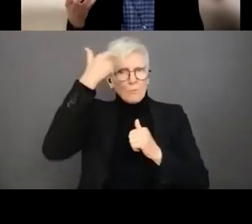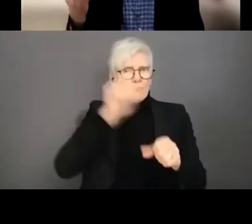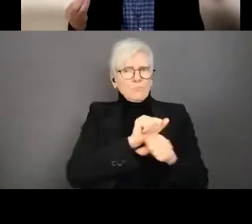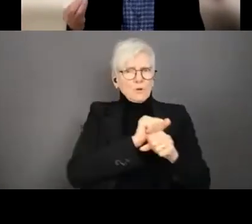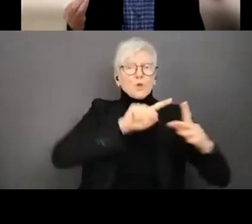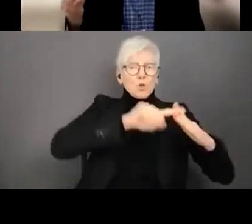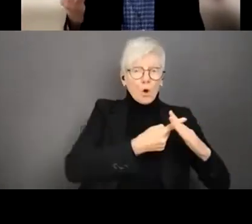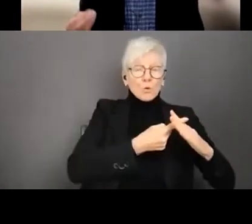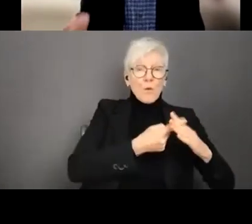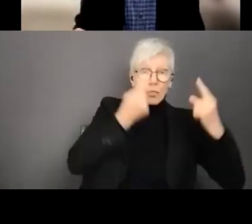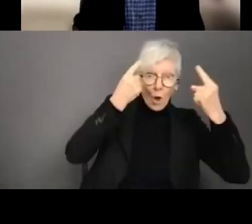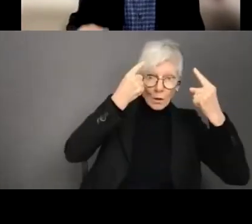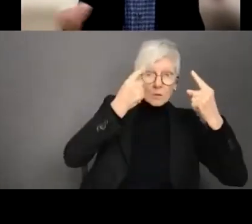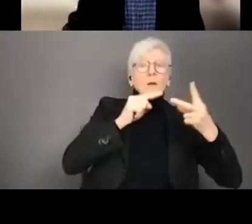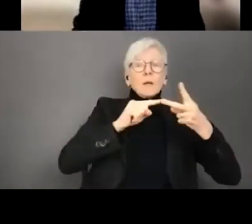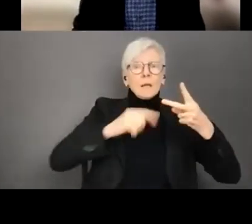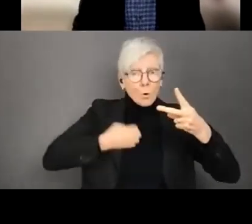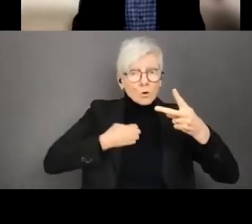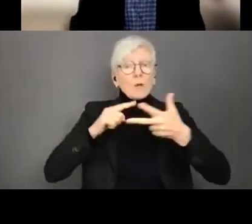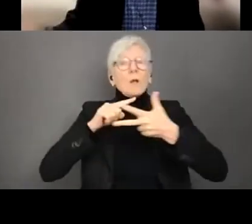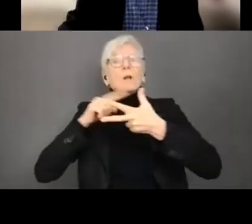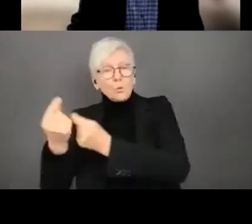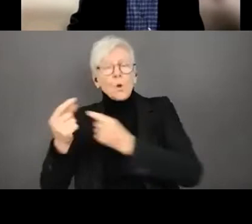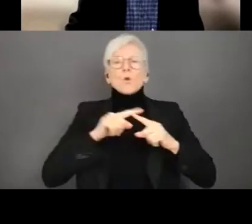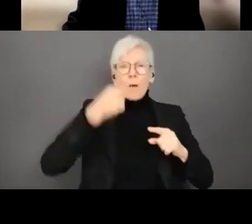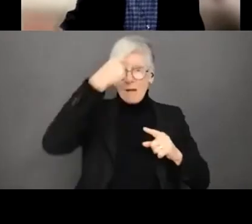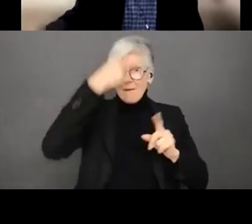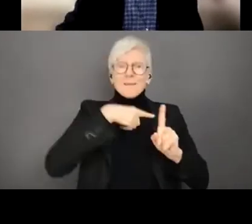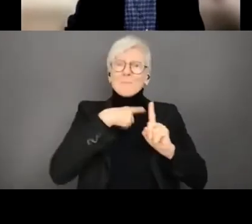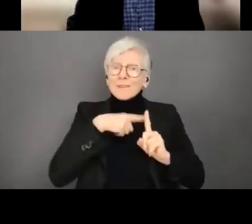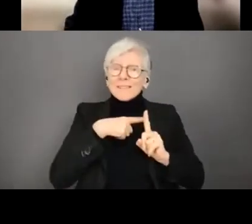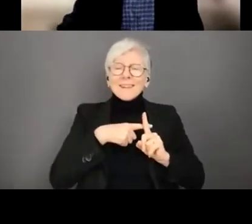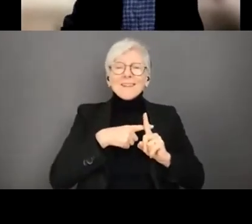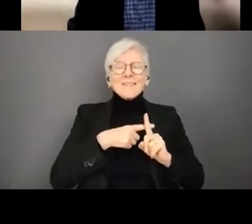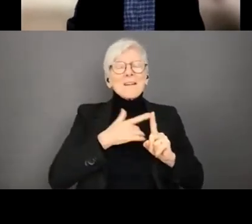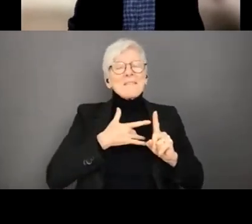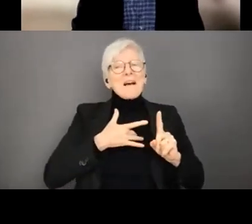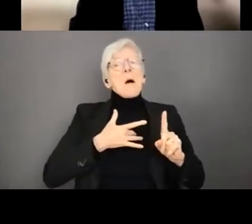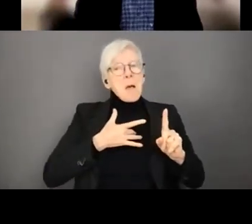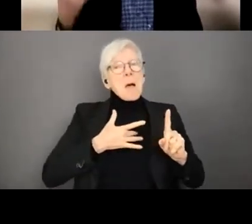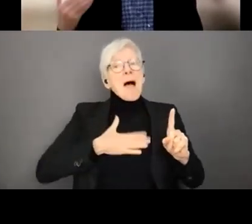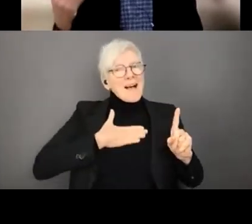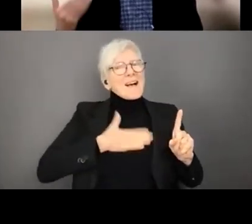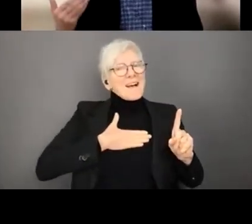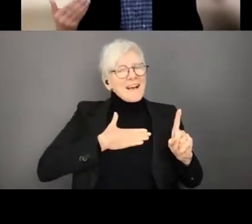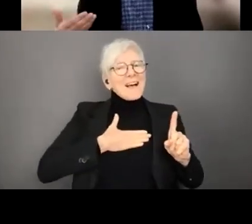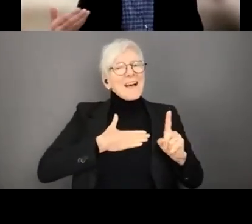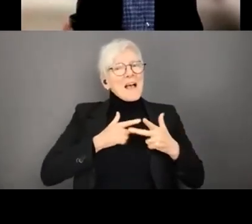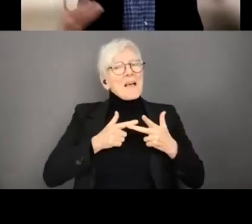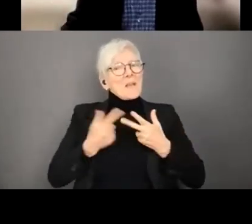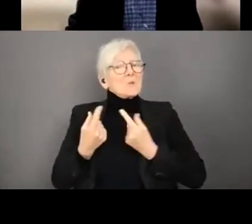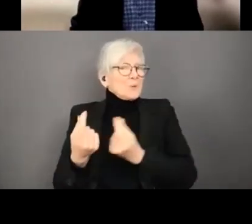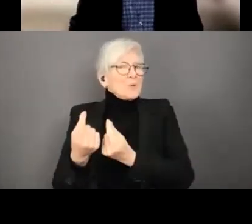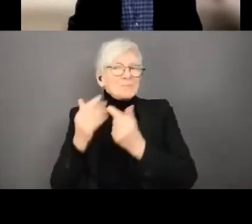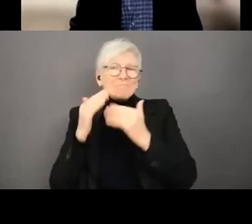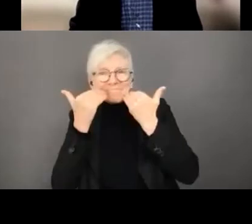so when you have a positive thought, it makes us feel good, and then we smile or act positively. But if we have a negative thought, it leads